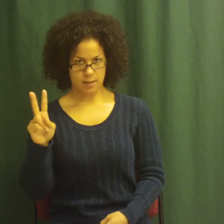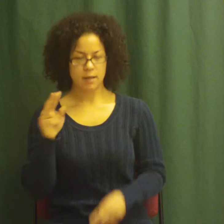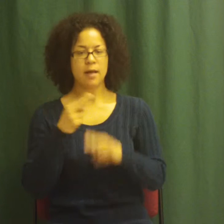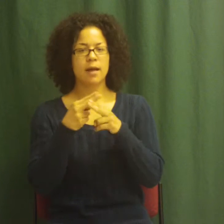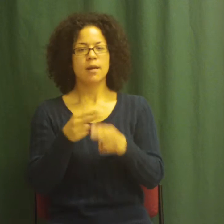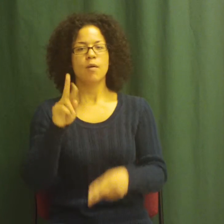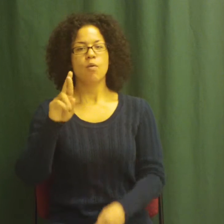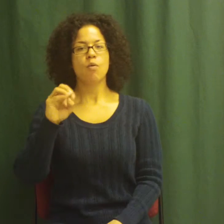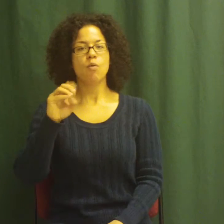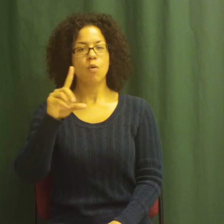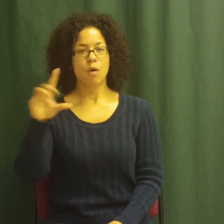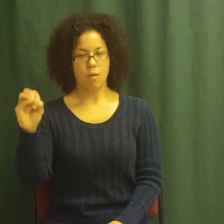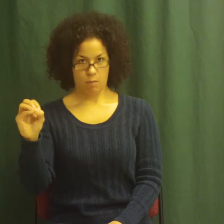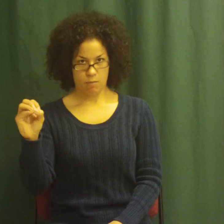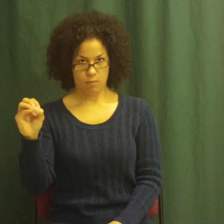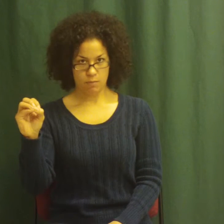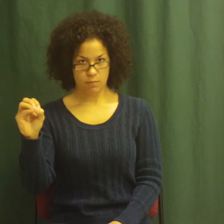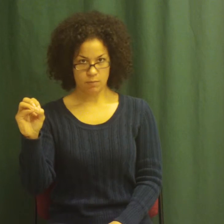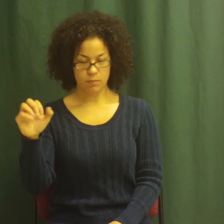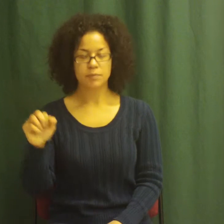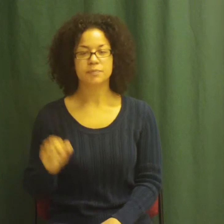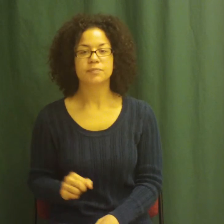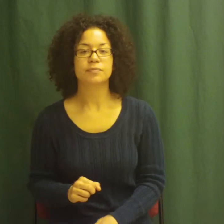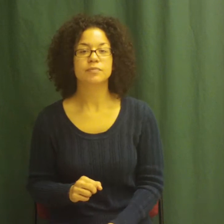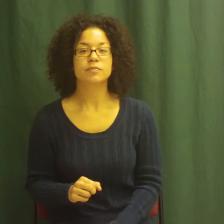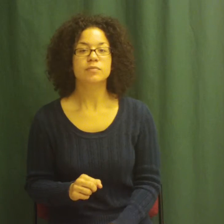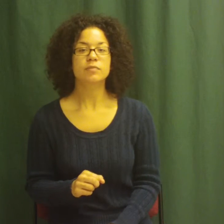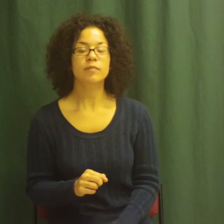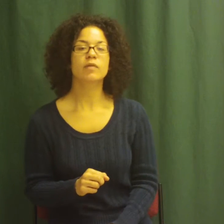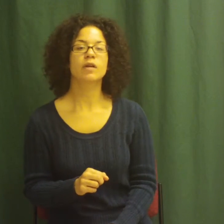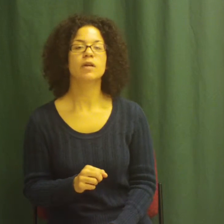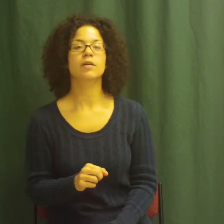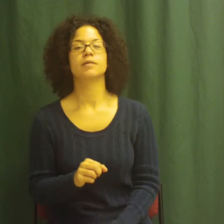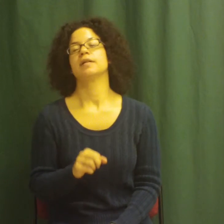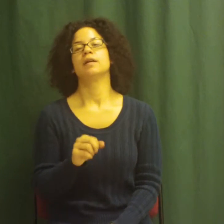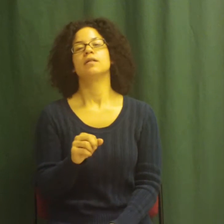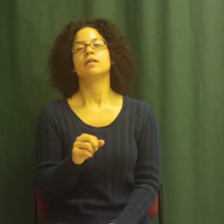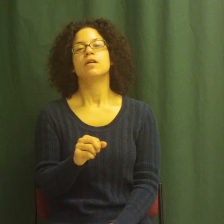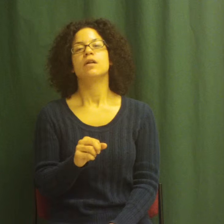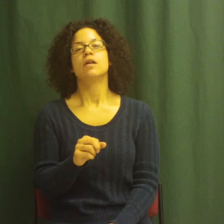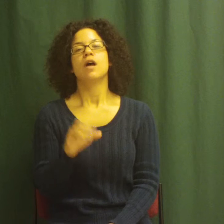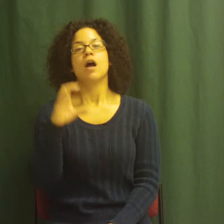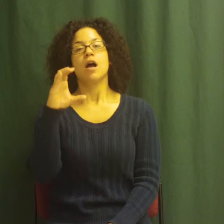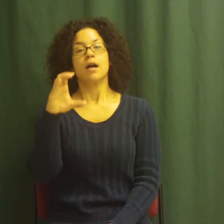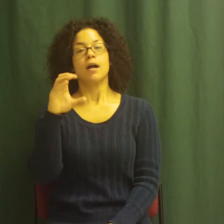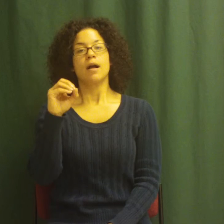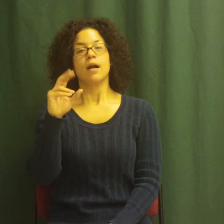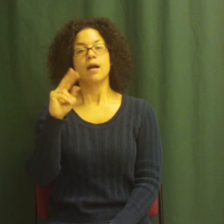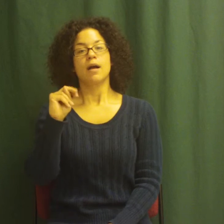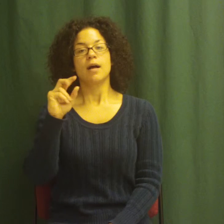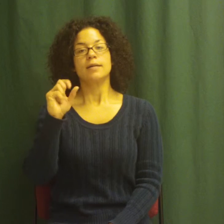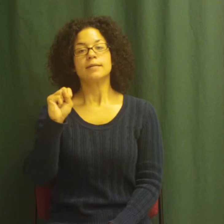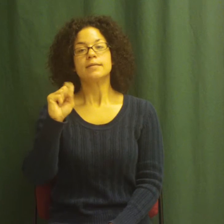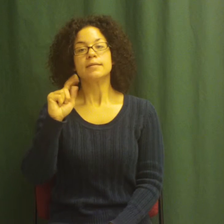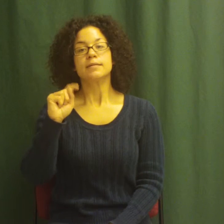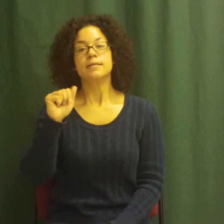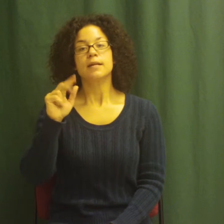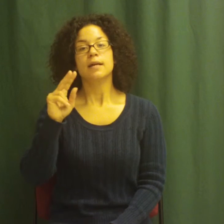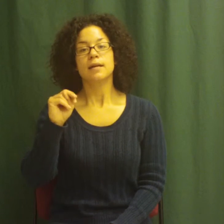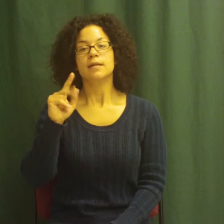Constantinople, the Vikings were acknowledged for their strength, so much that the Vagrarian Guard